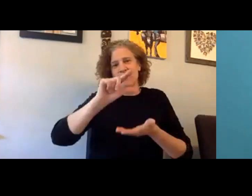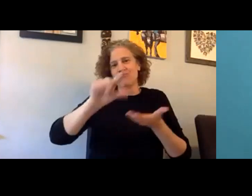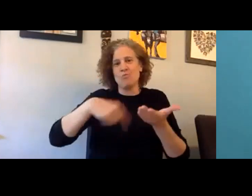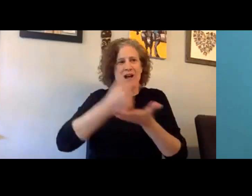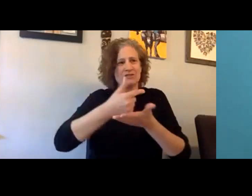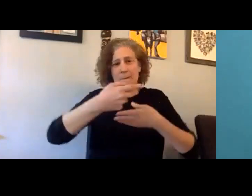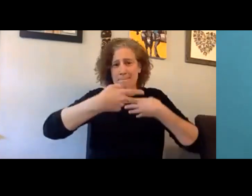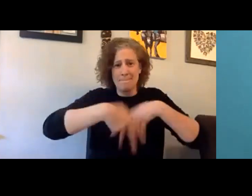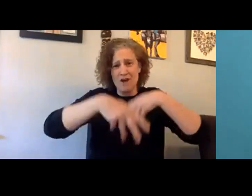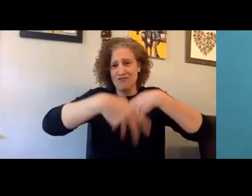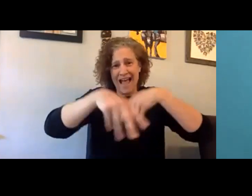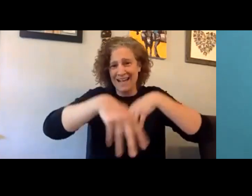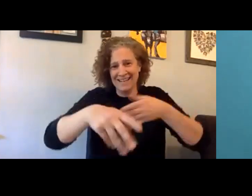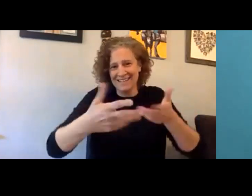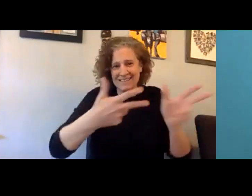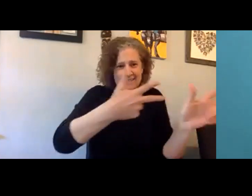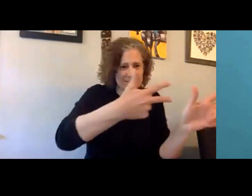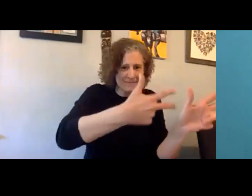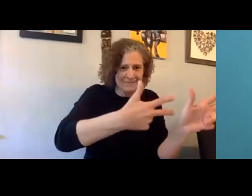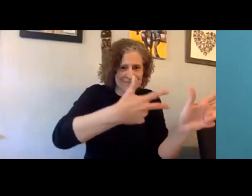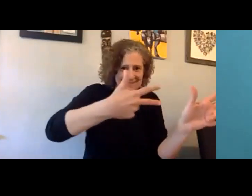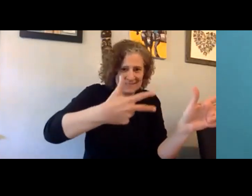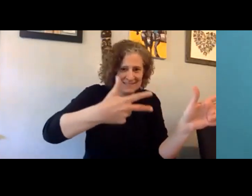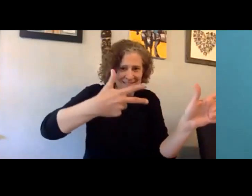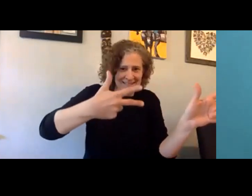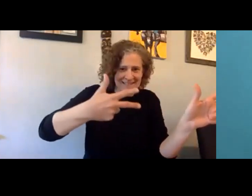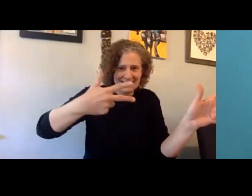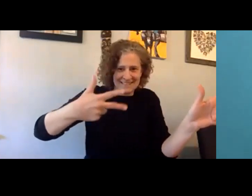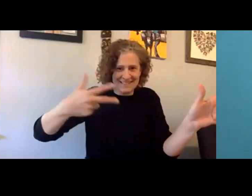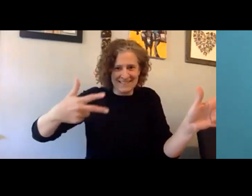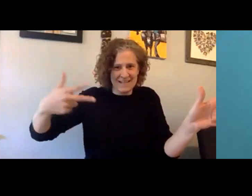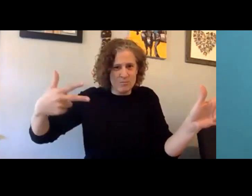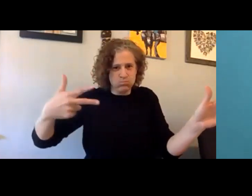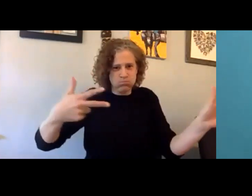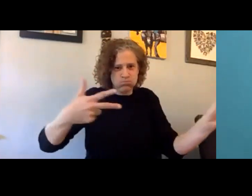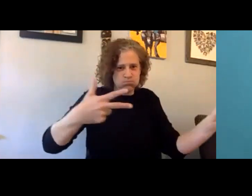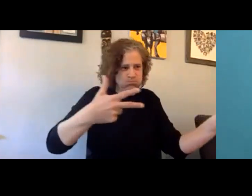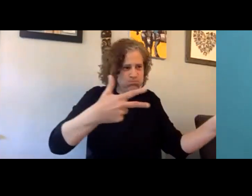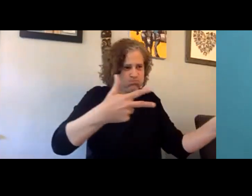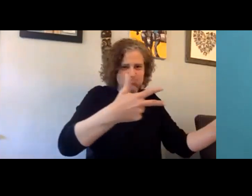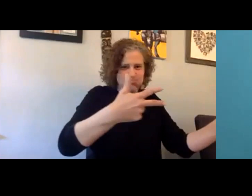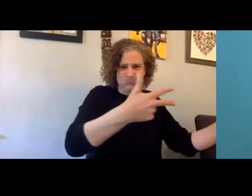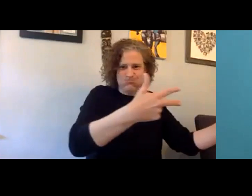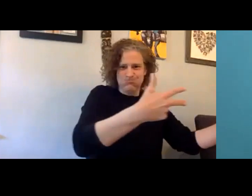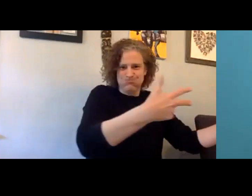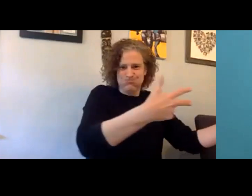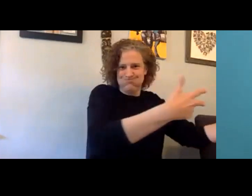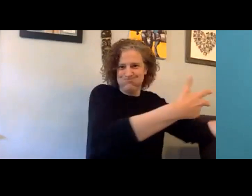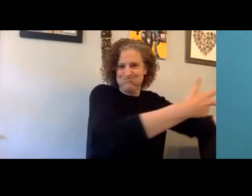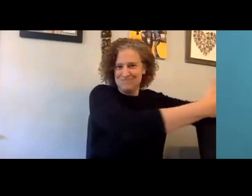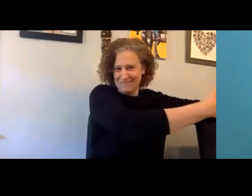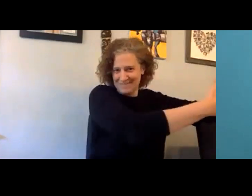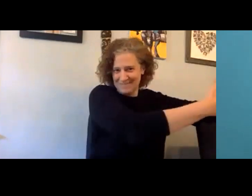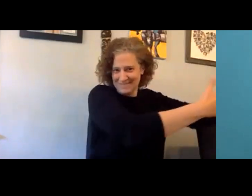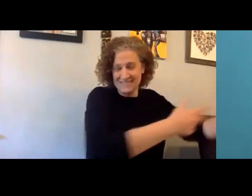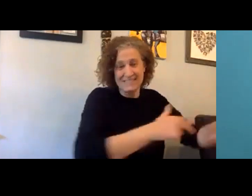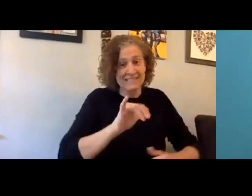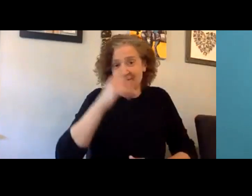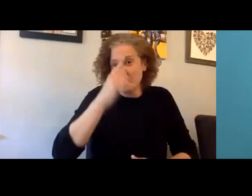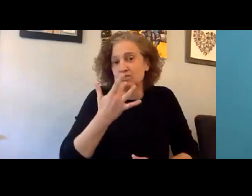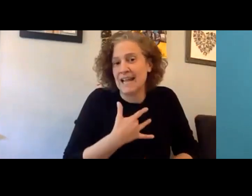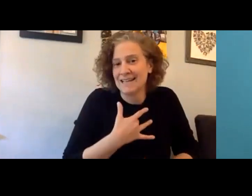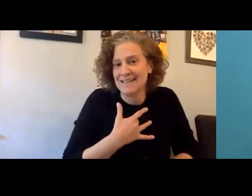have a line of cars, a graduation parade, I guess we'd call it, with a line of cars driving by.